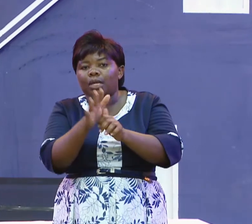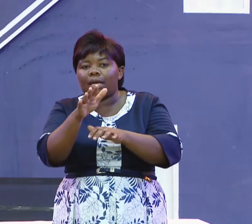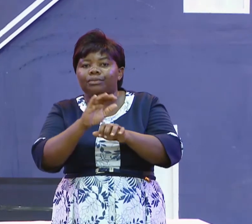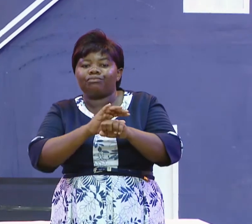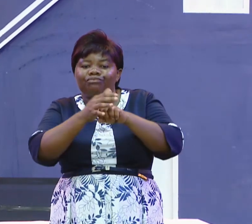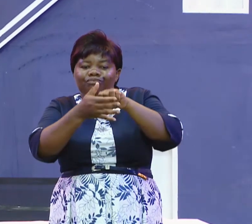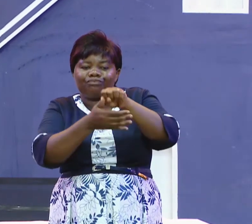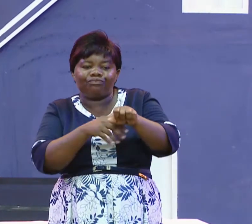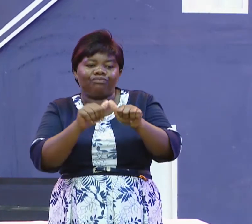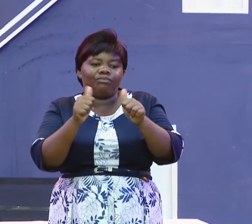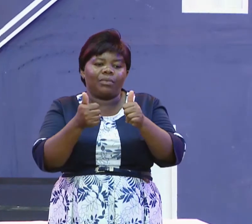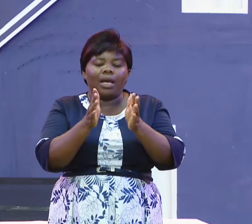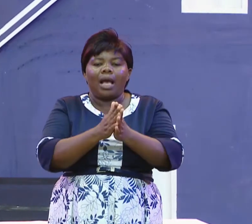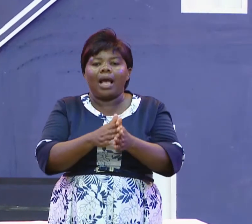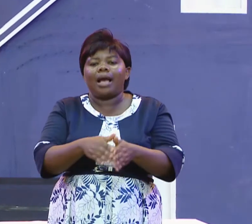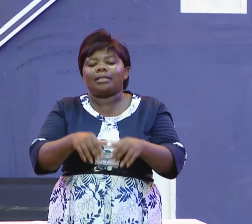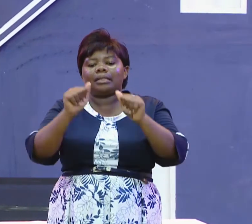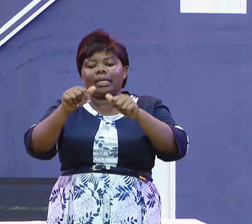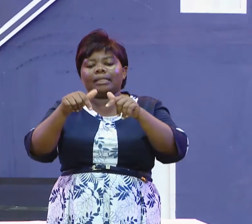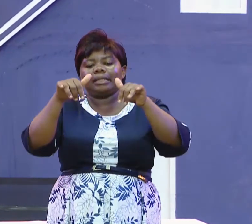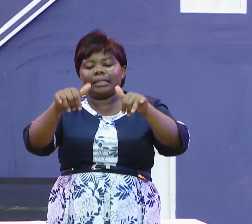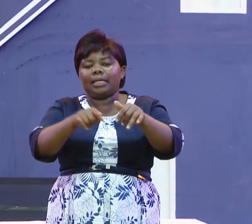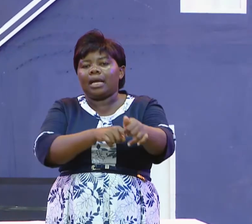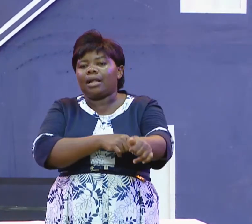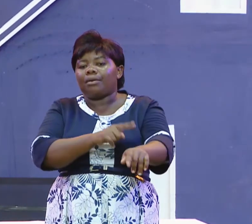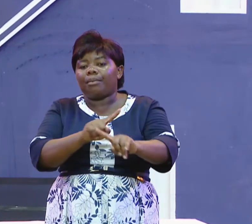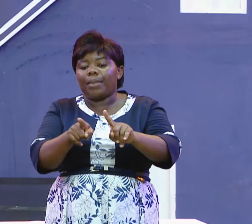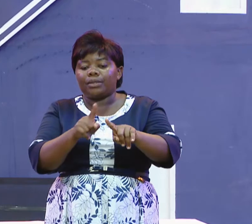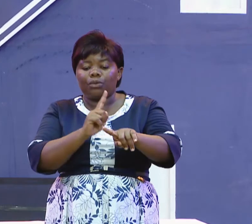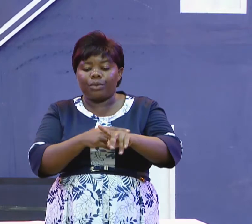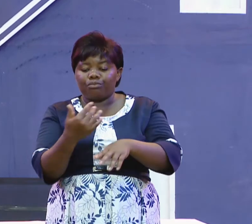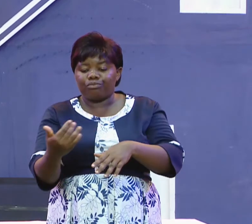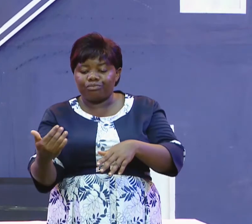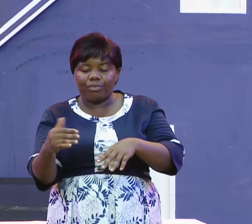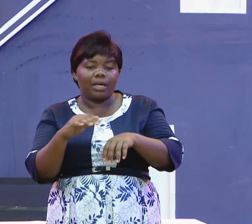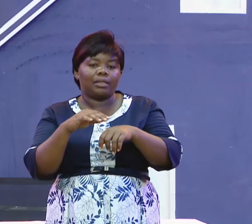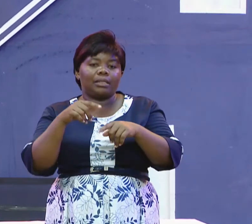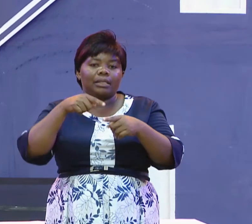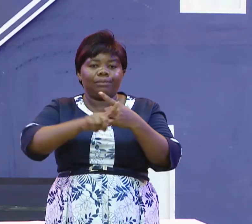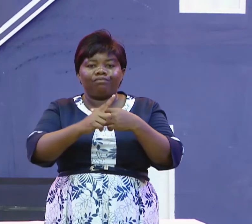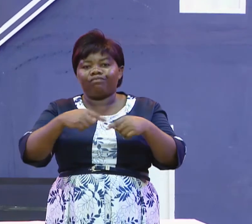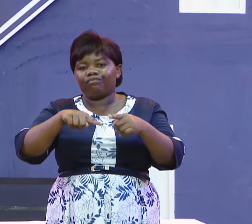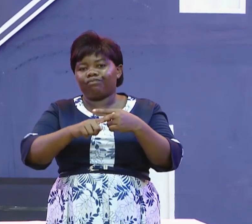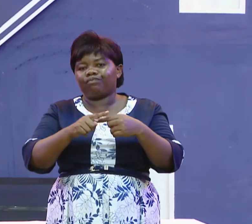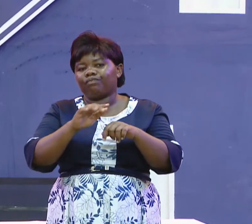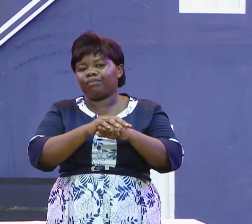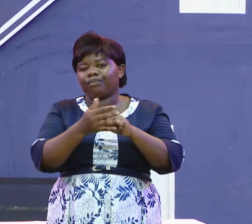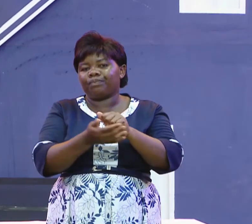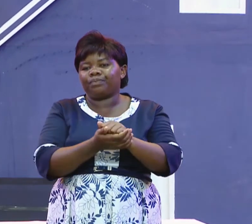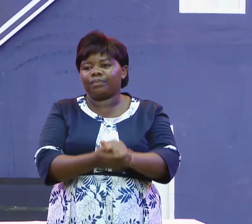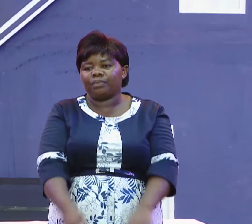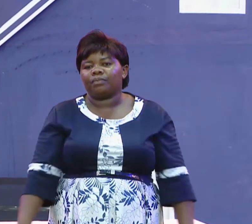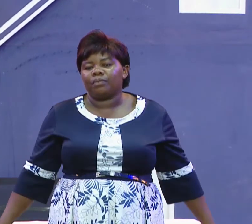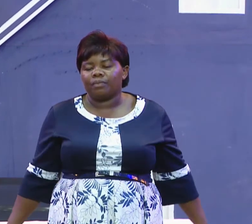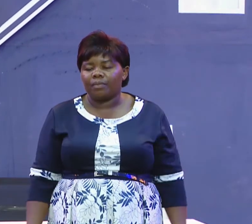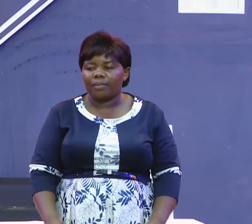nga nnungi ate nga mpangaazi. Ninga yagikoze. We have children here in the project we got when they were 3, 9 years, and today they can